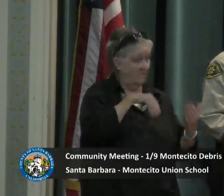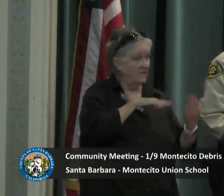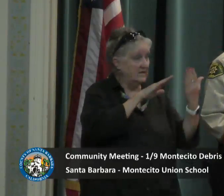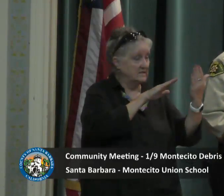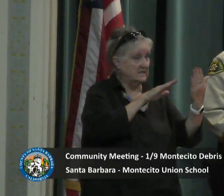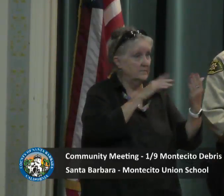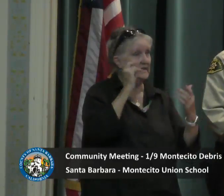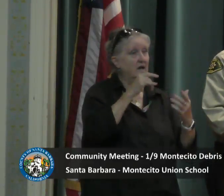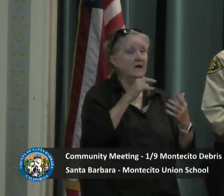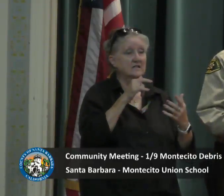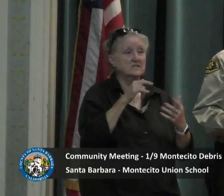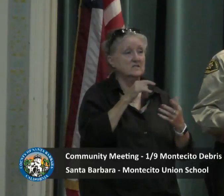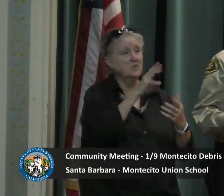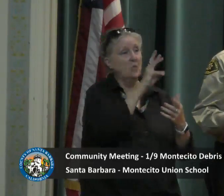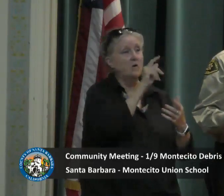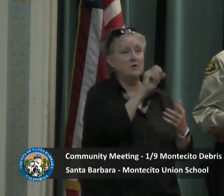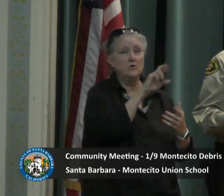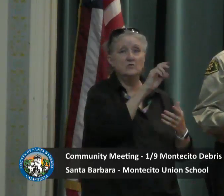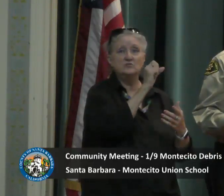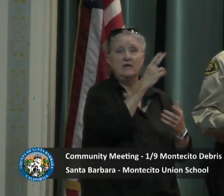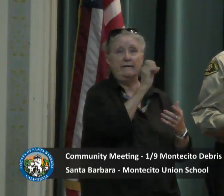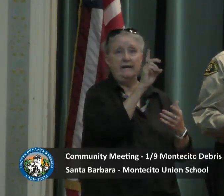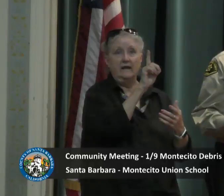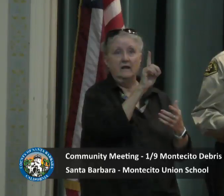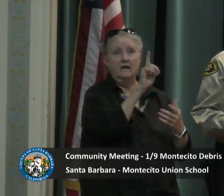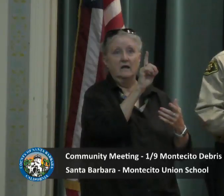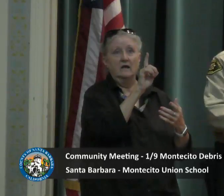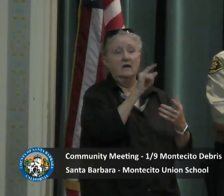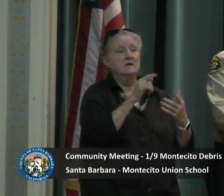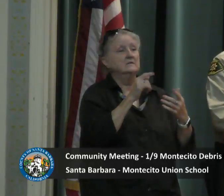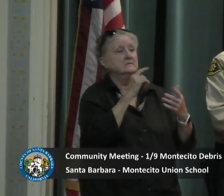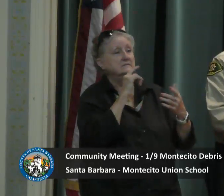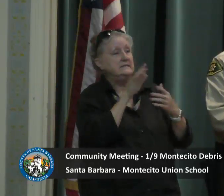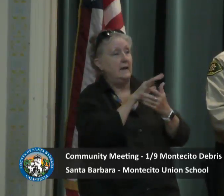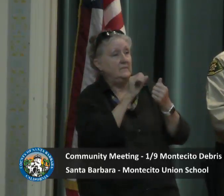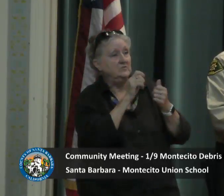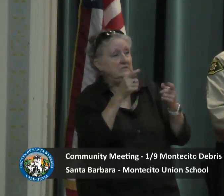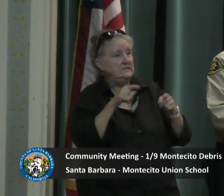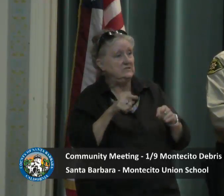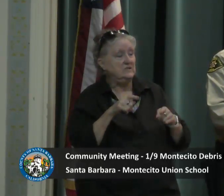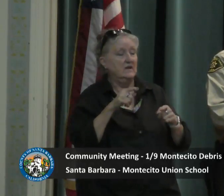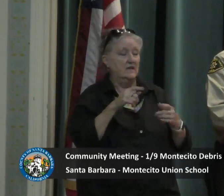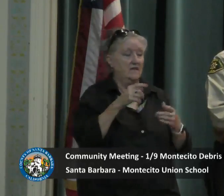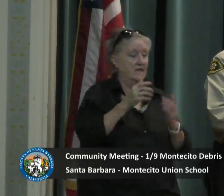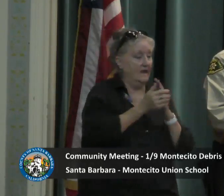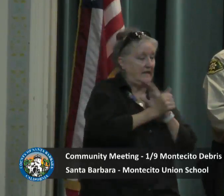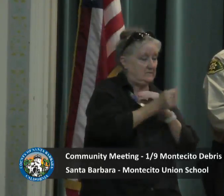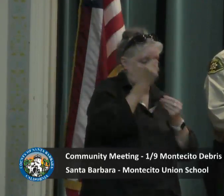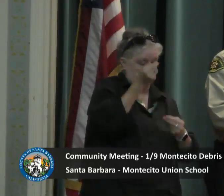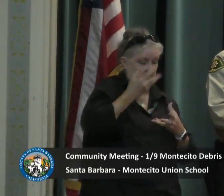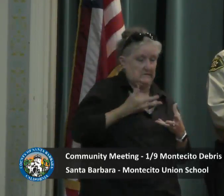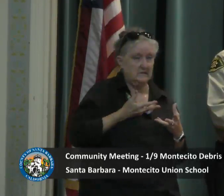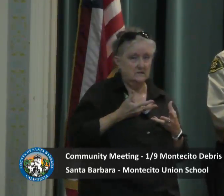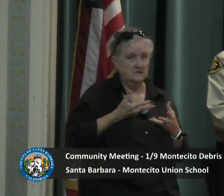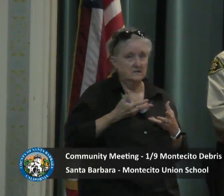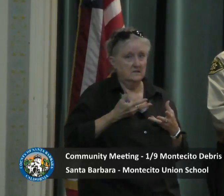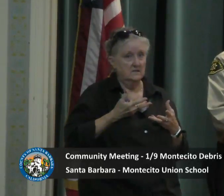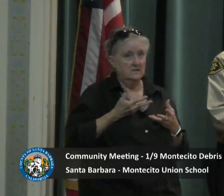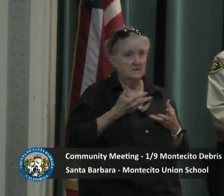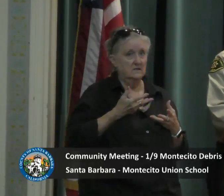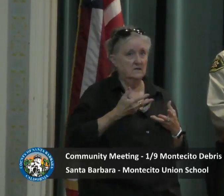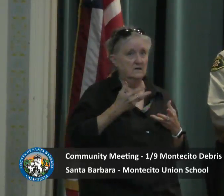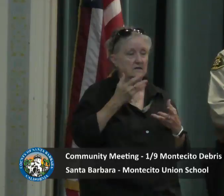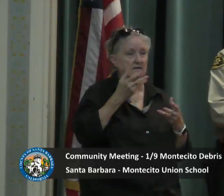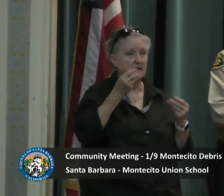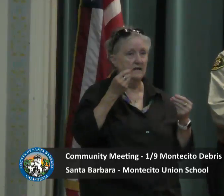condition watershed that's above us. The experts tell us that as a result of that, we'll now